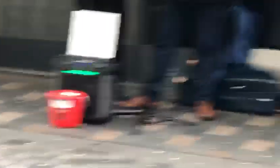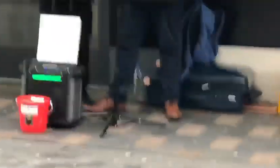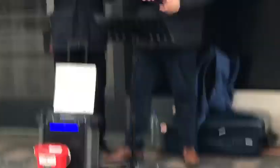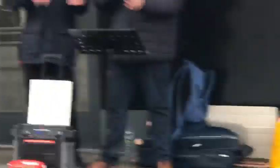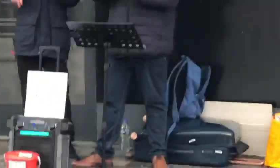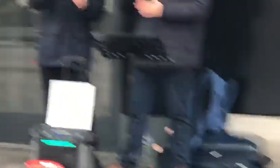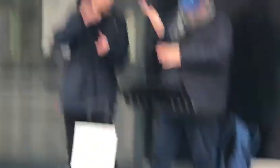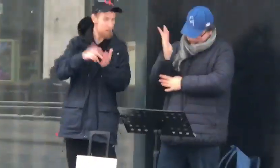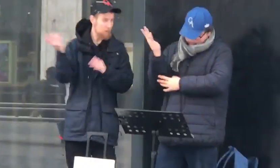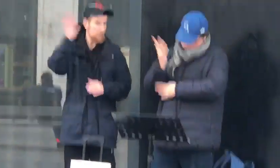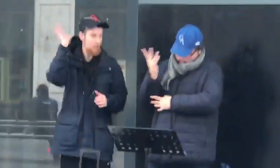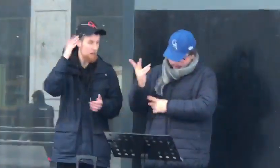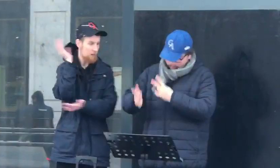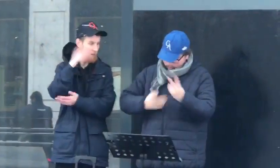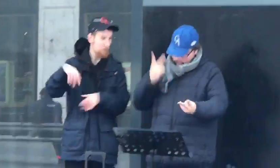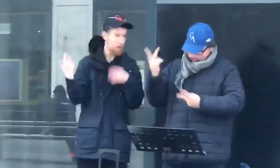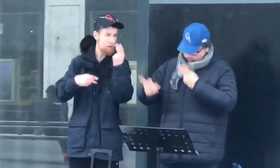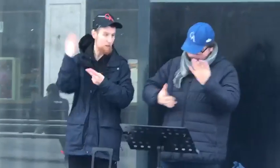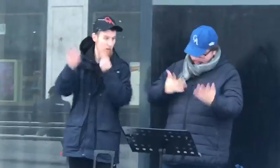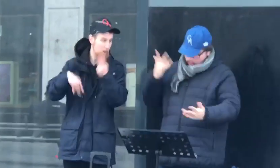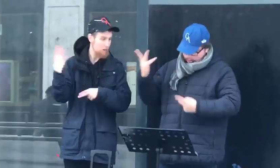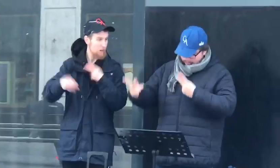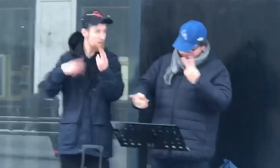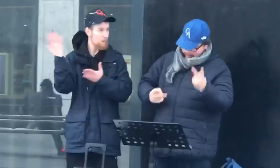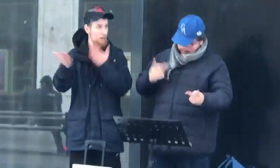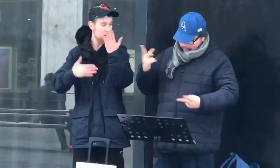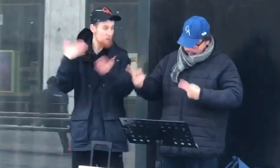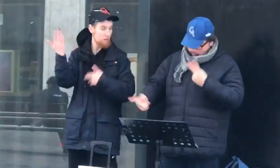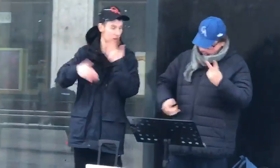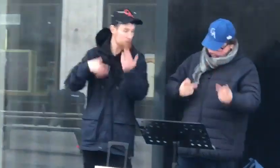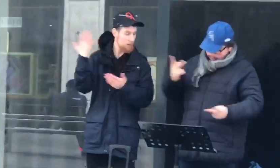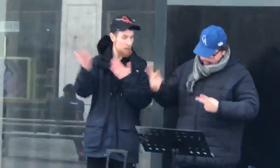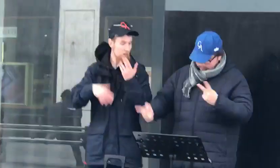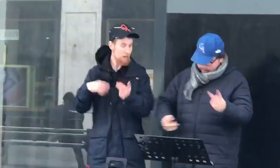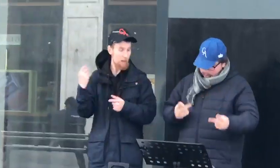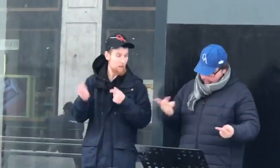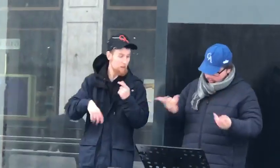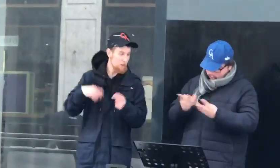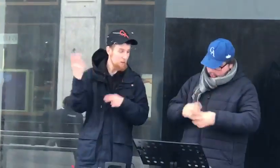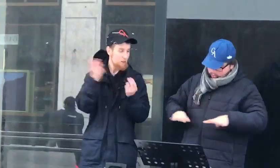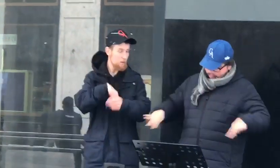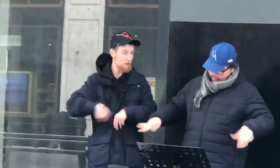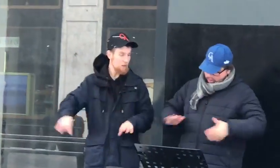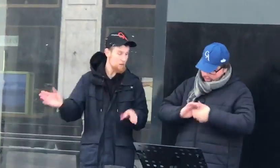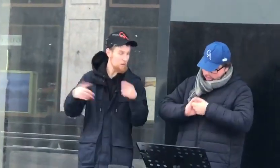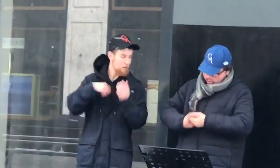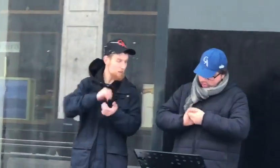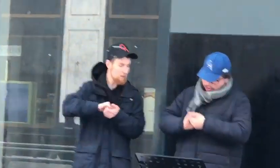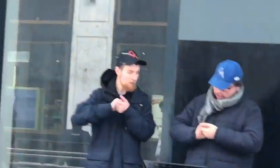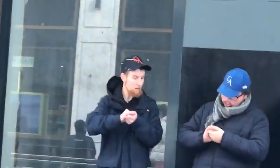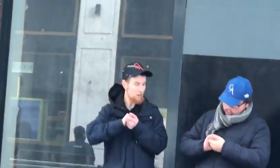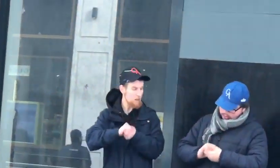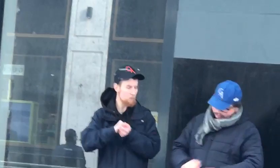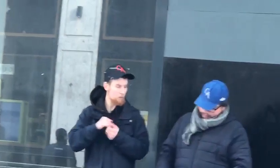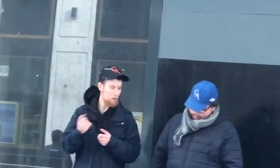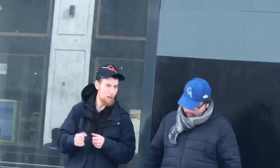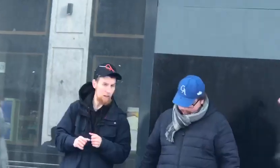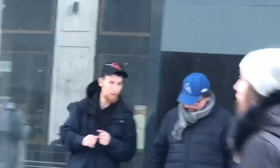dancing on the hood in the middle of the woods on an old Mustang, where we sang songs with all our childhood